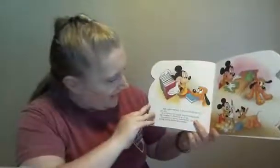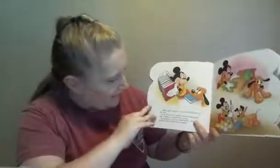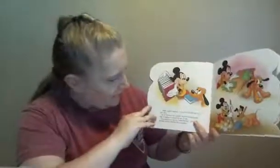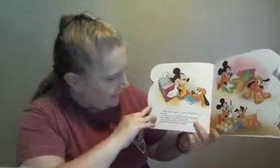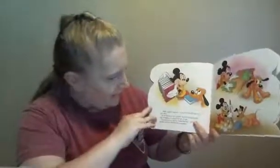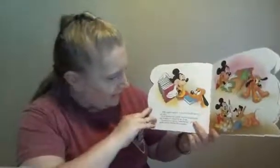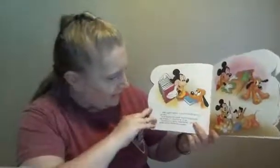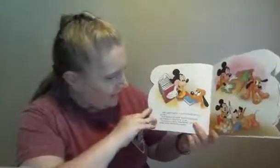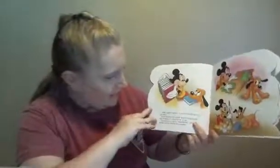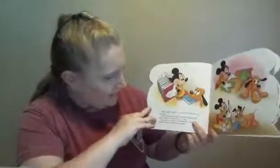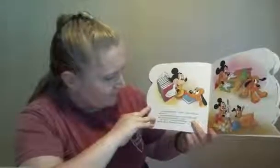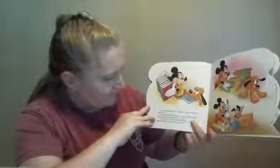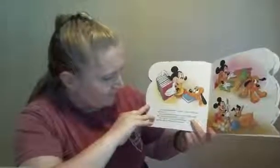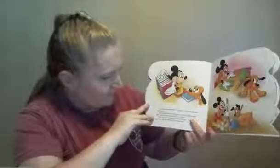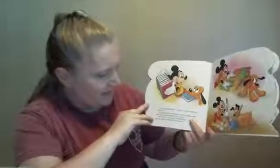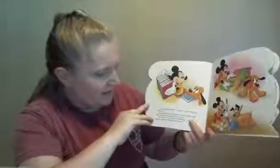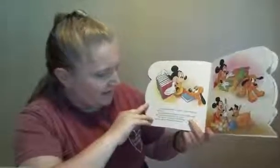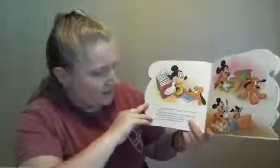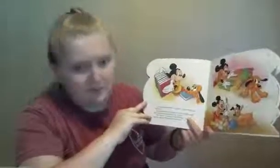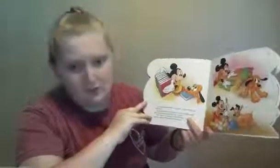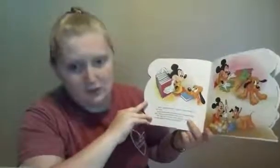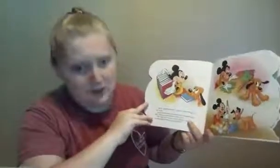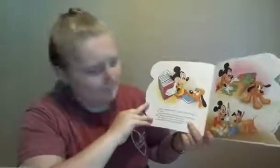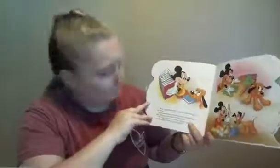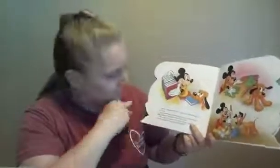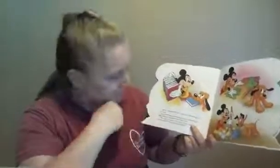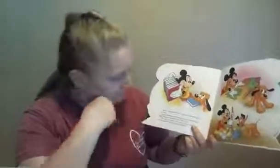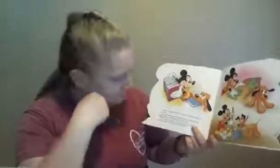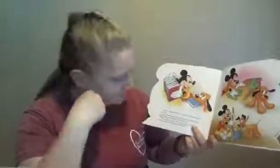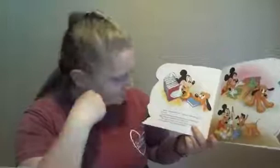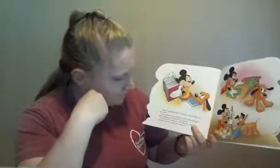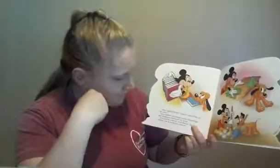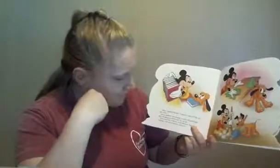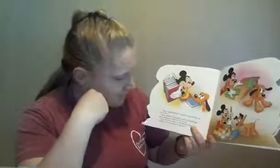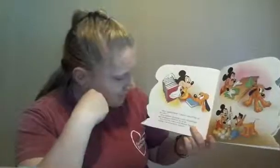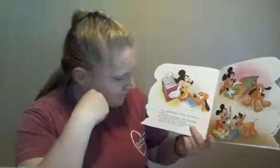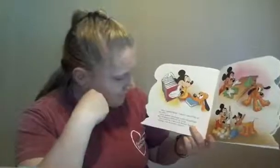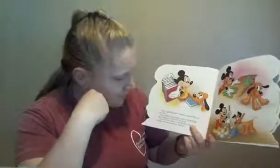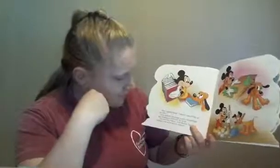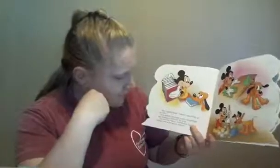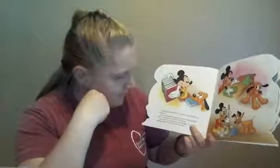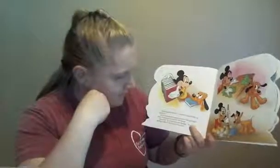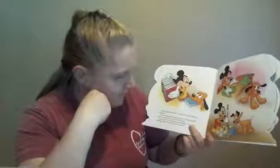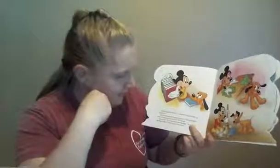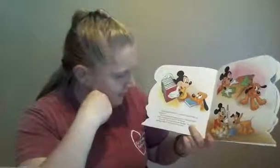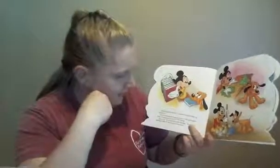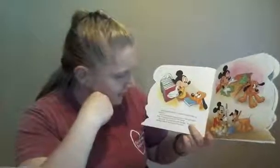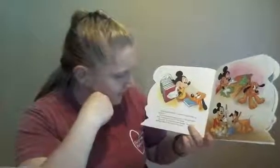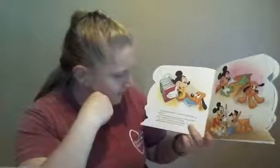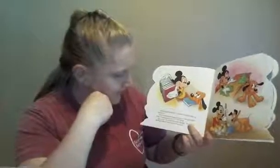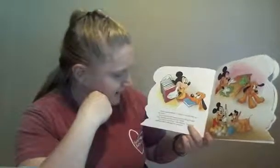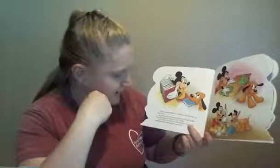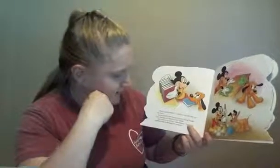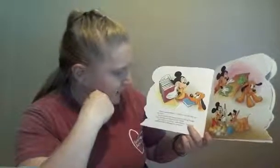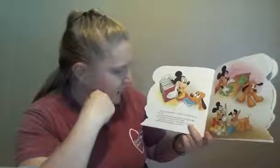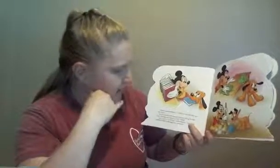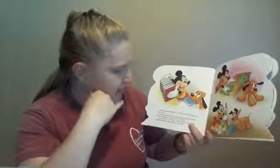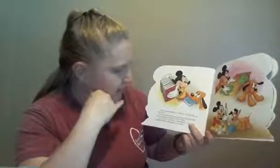Well, sighed Mickey, I guess I should tidy up the store. As he worked, the puppy trotted along beside him, helping